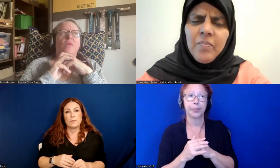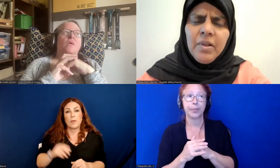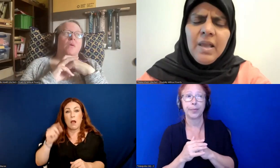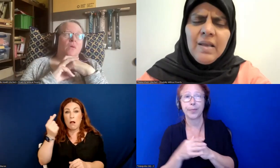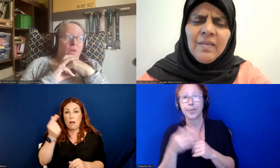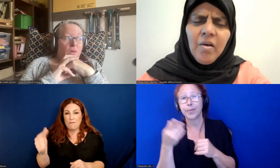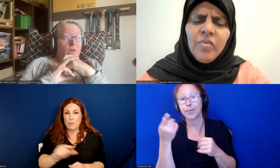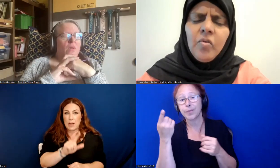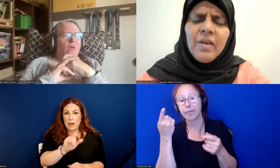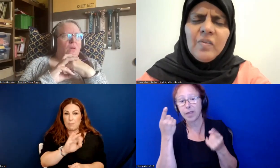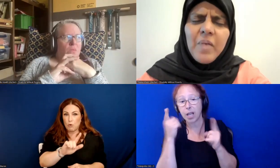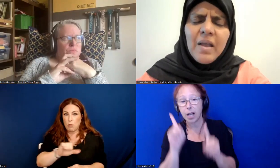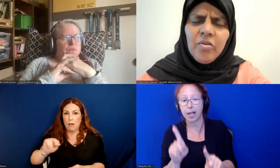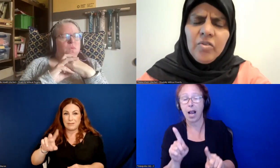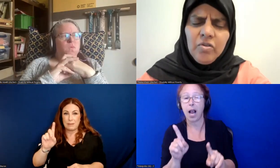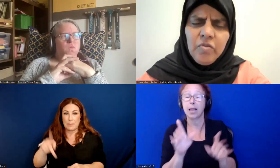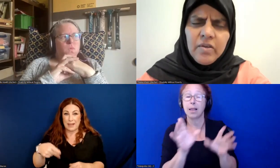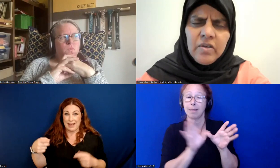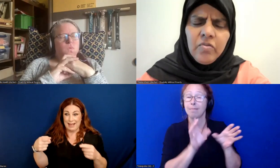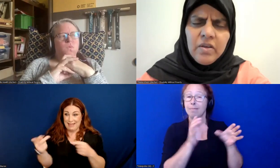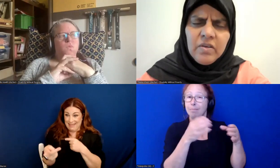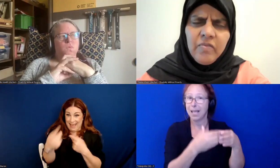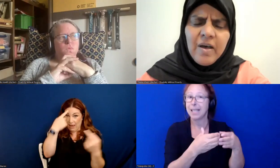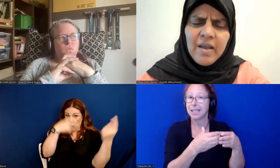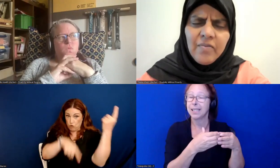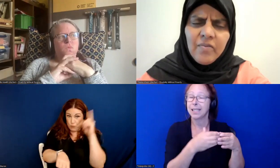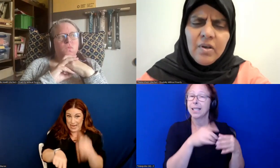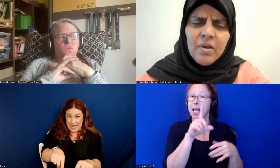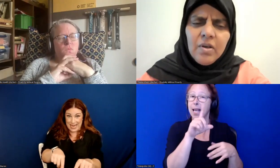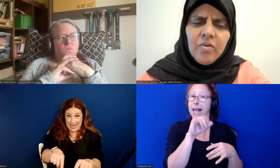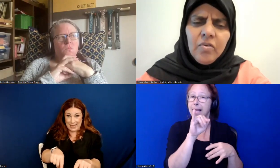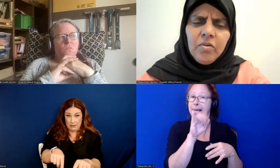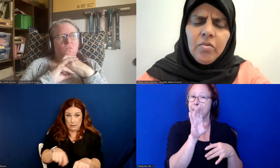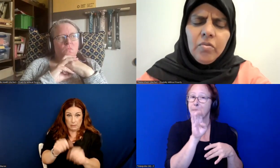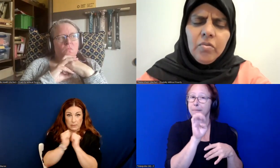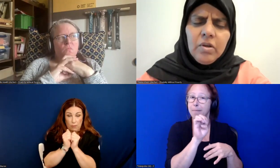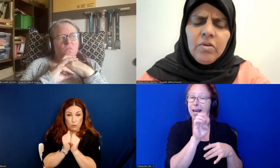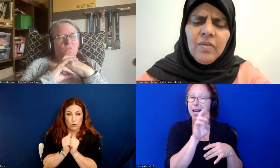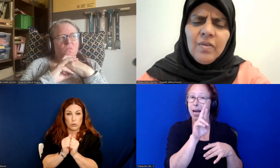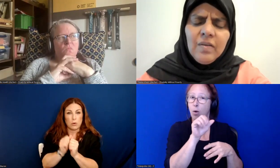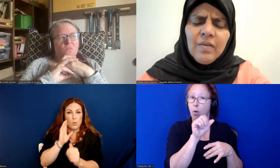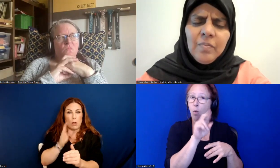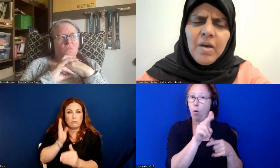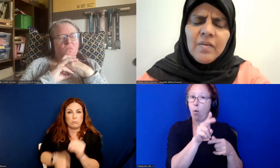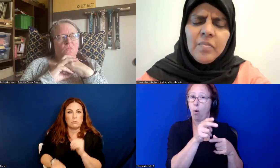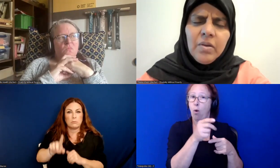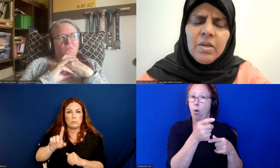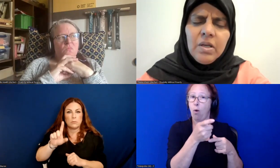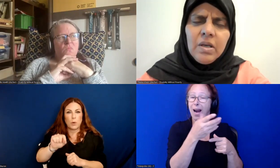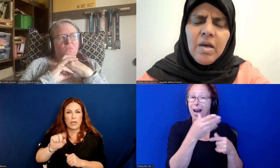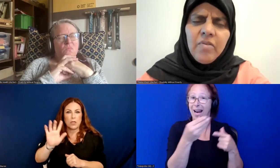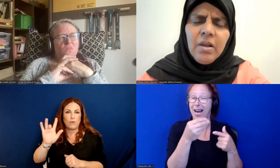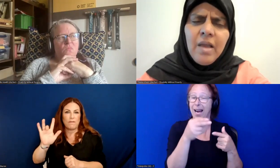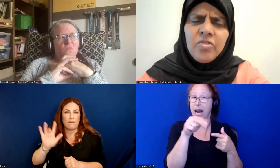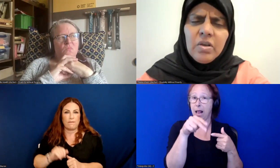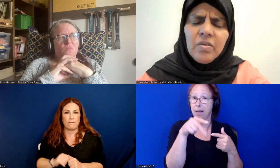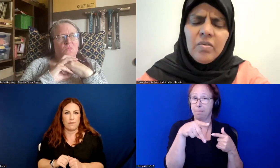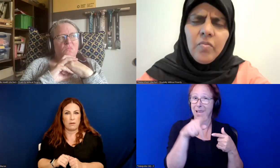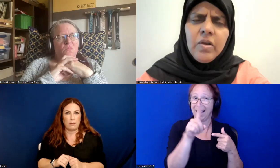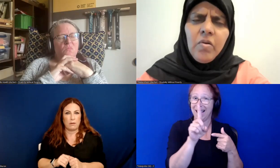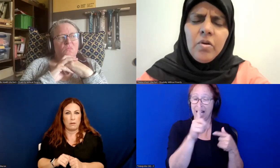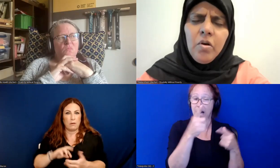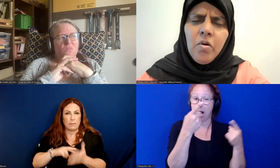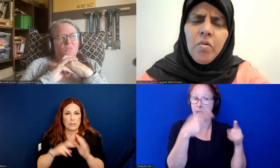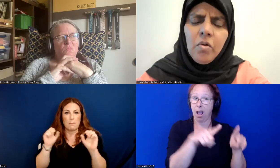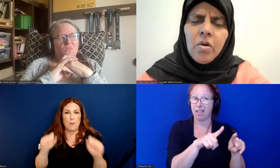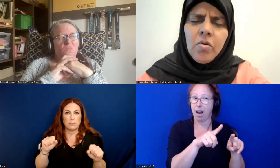have in place also expires in 2025. So there is this possibility of an election. So